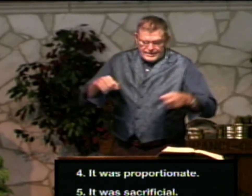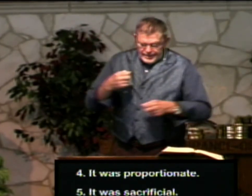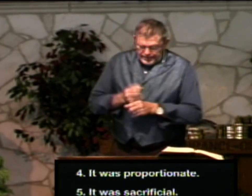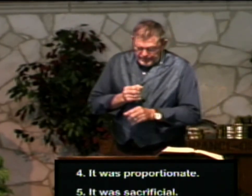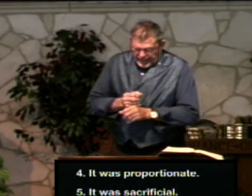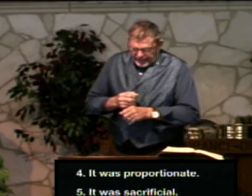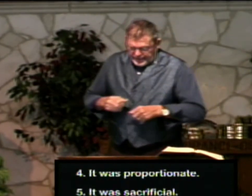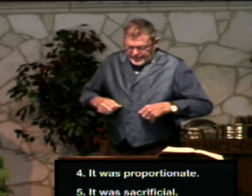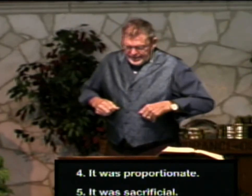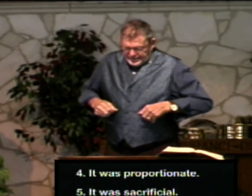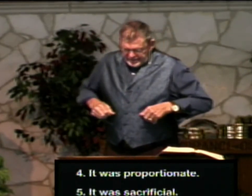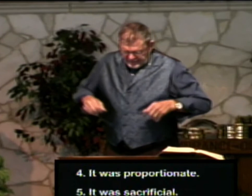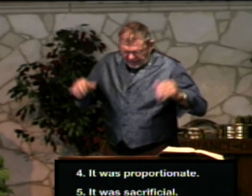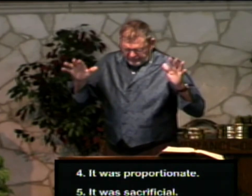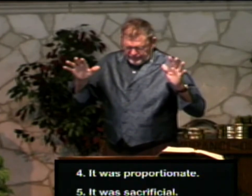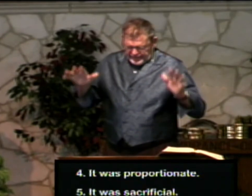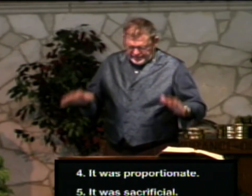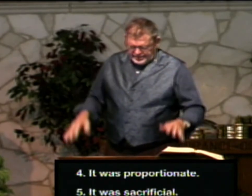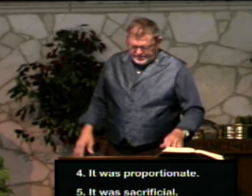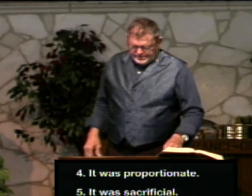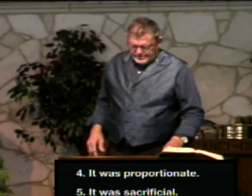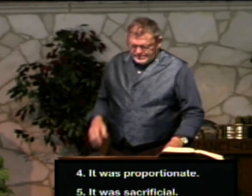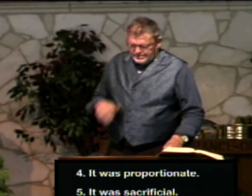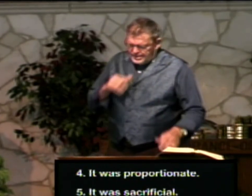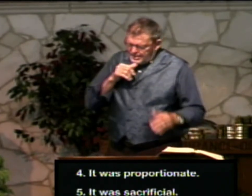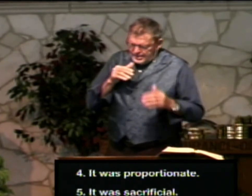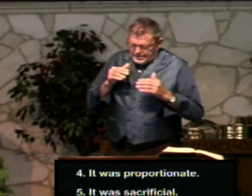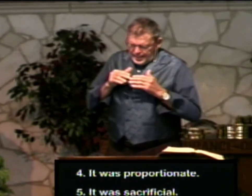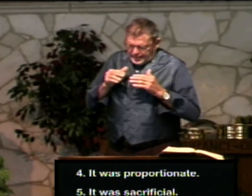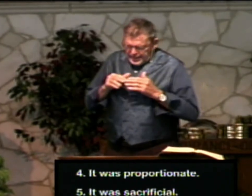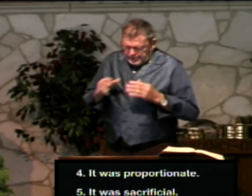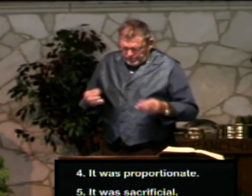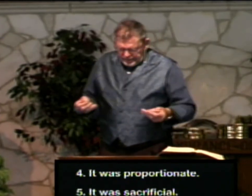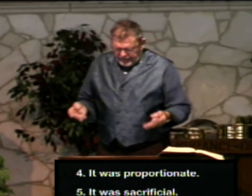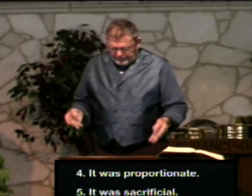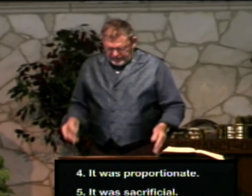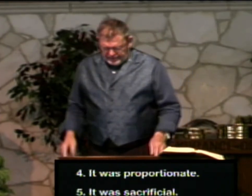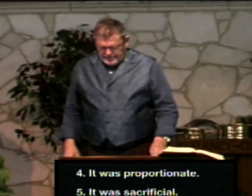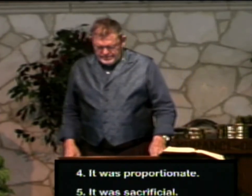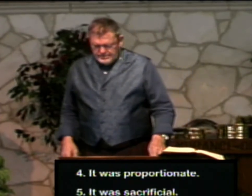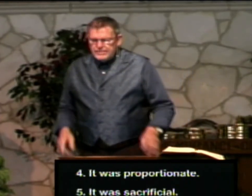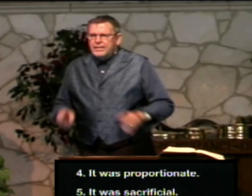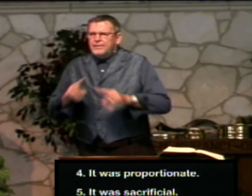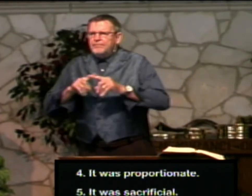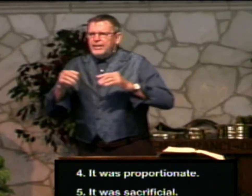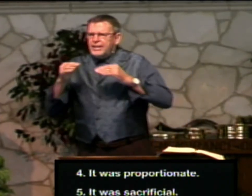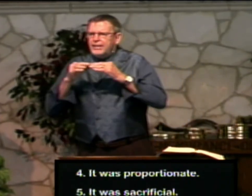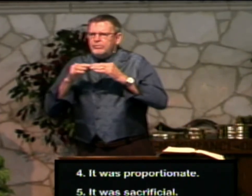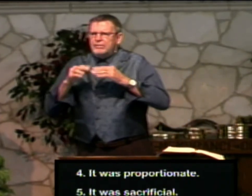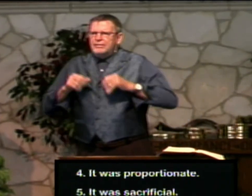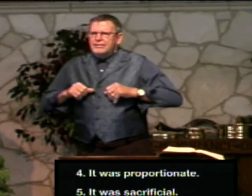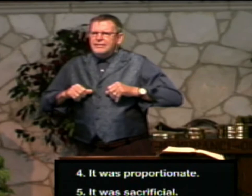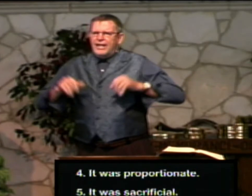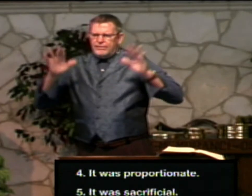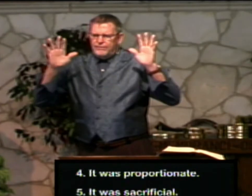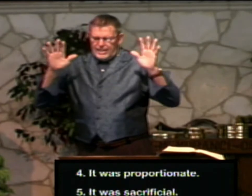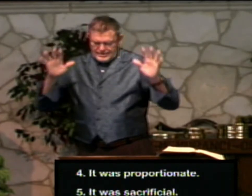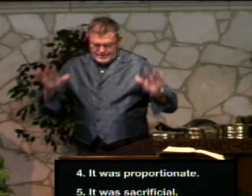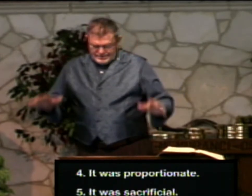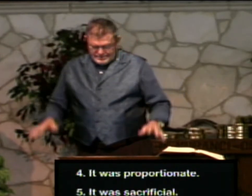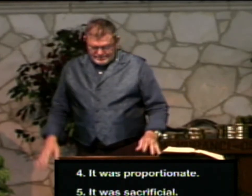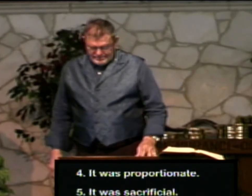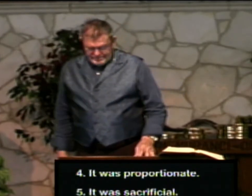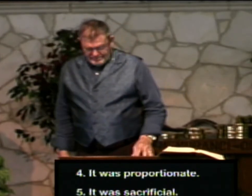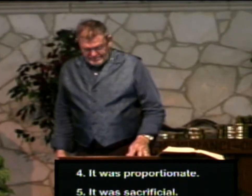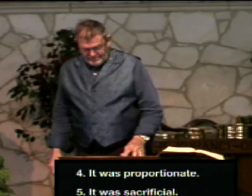everyone can make sacrifice. Not equal giving, but equal